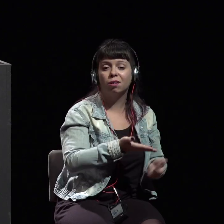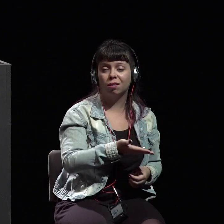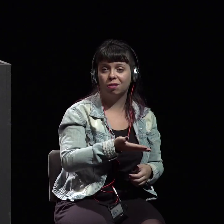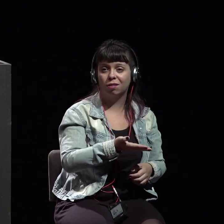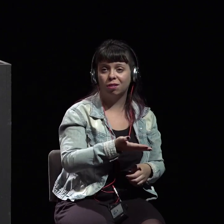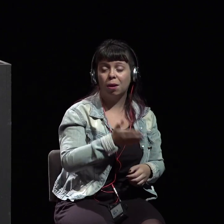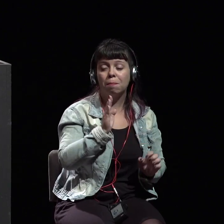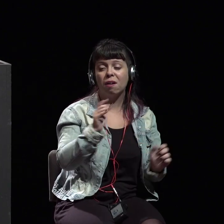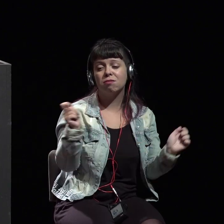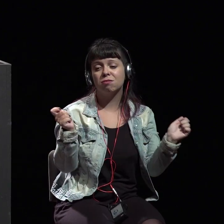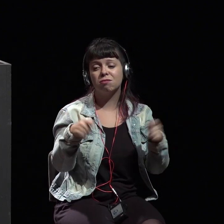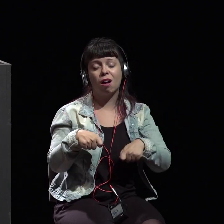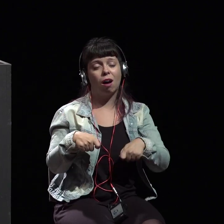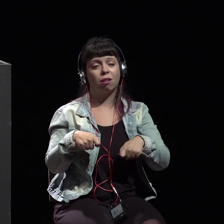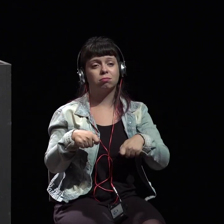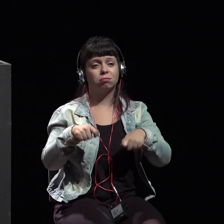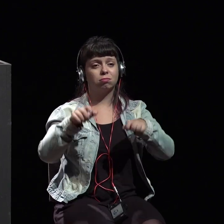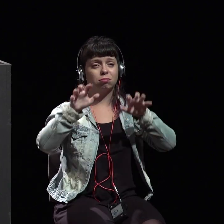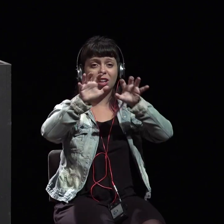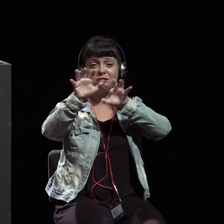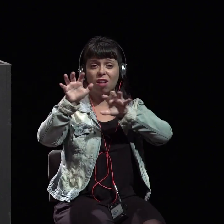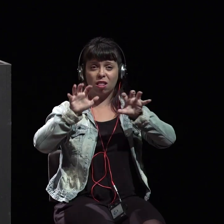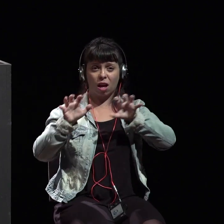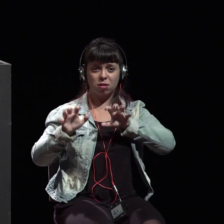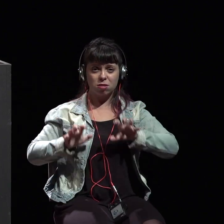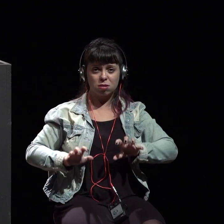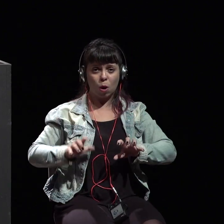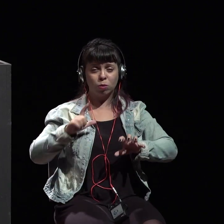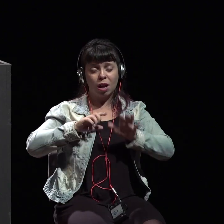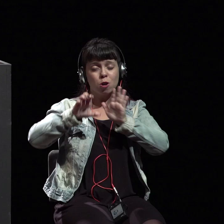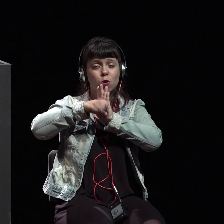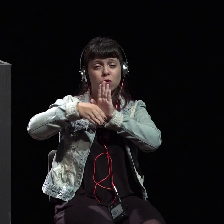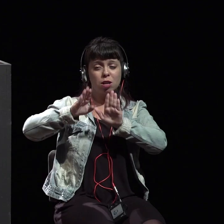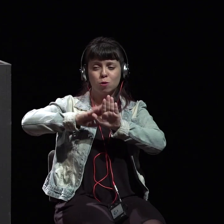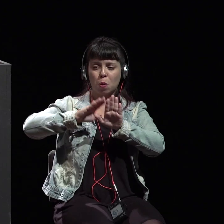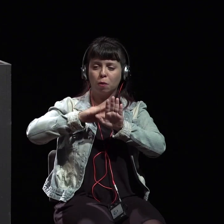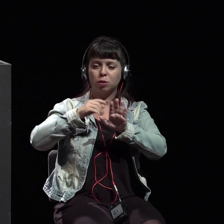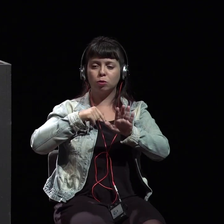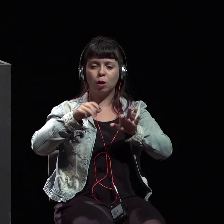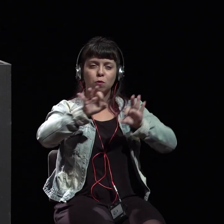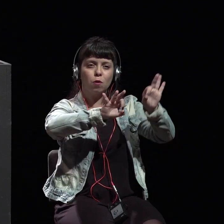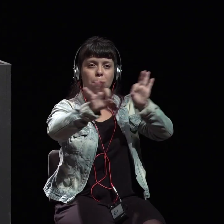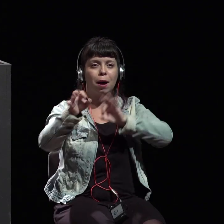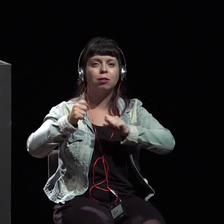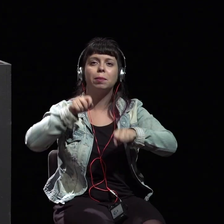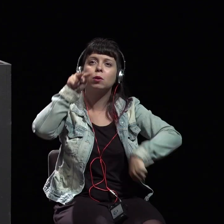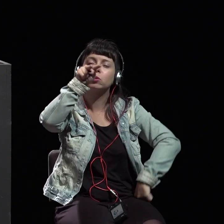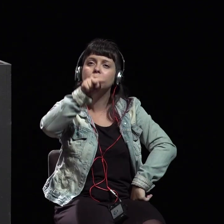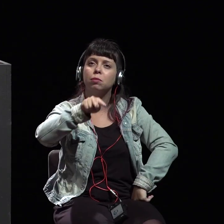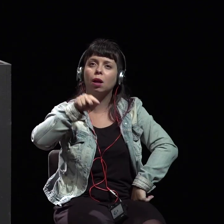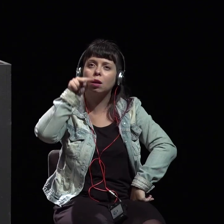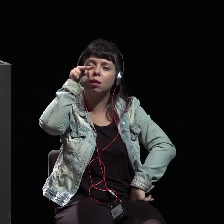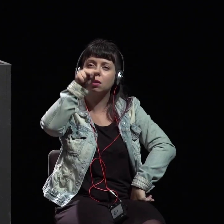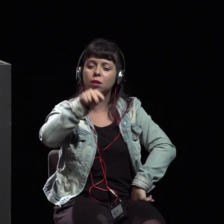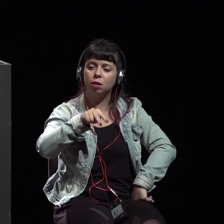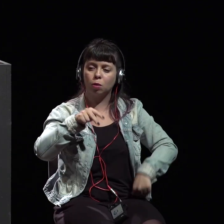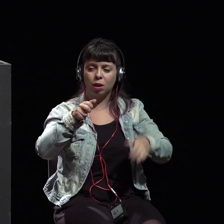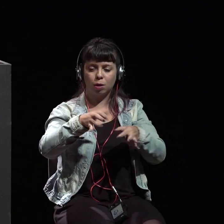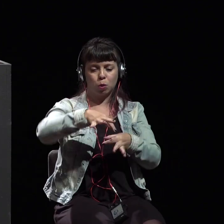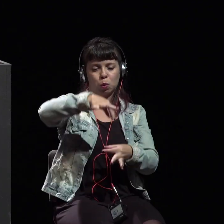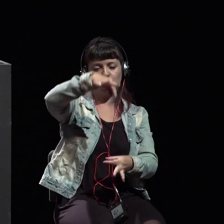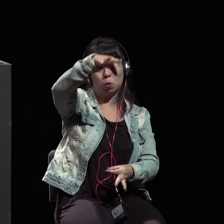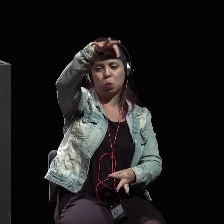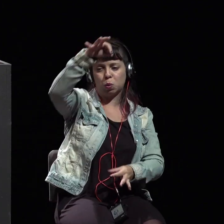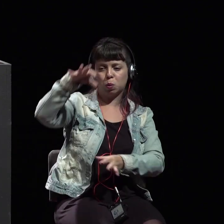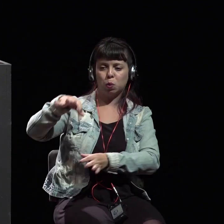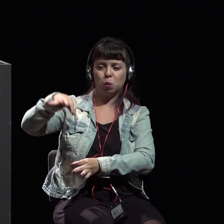of this exhibition with the contemplation we sought. From the suspended archives, which actually reminds me of those incredible easels upstairs, to